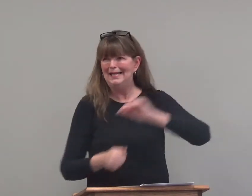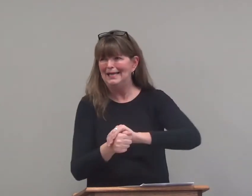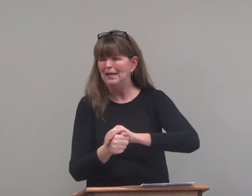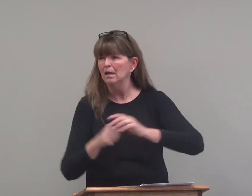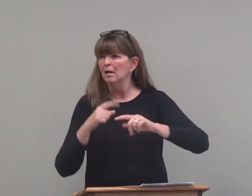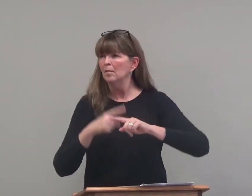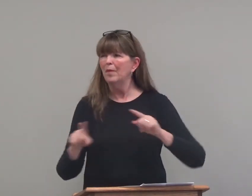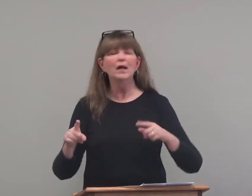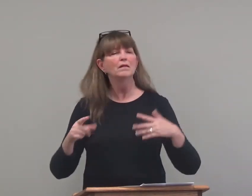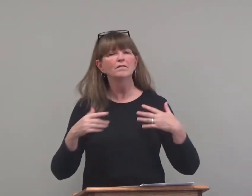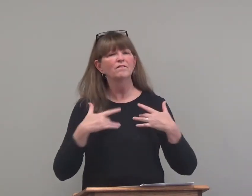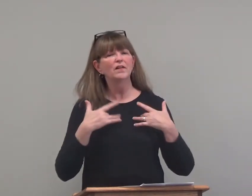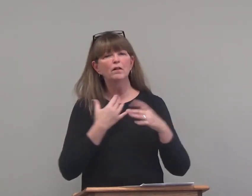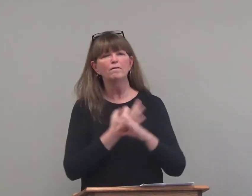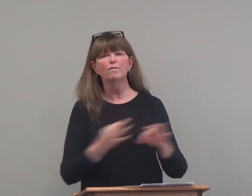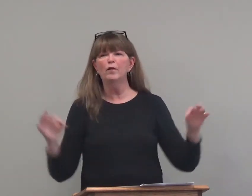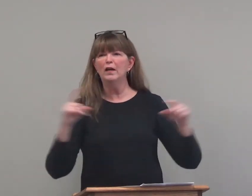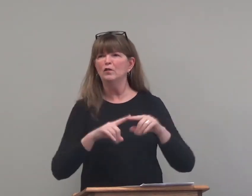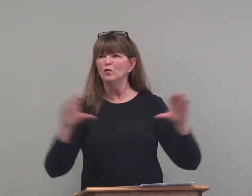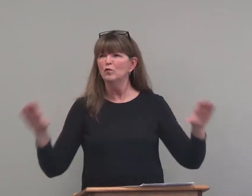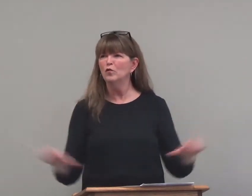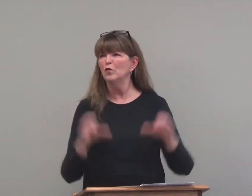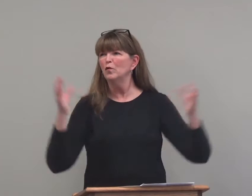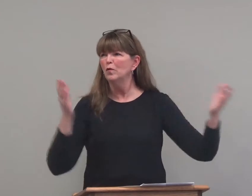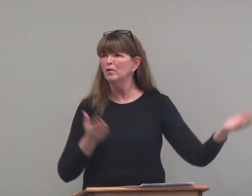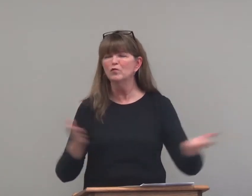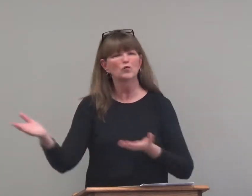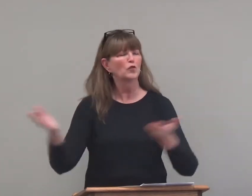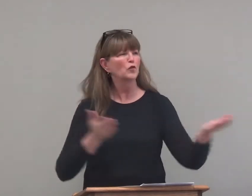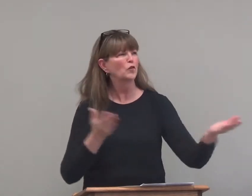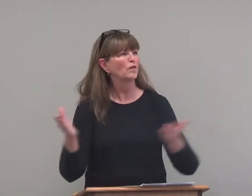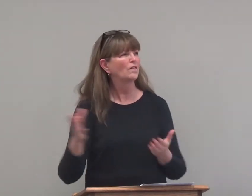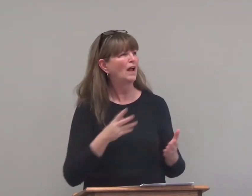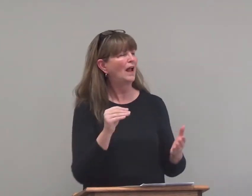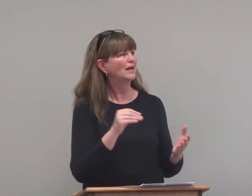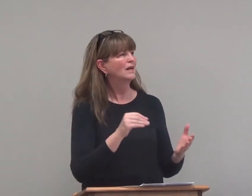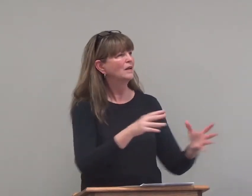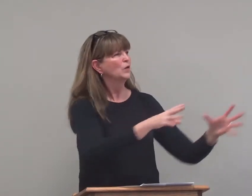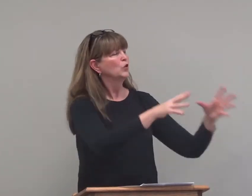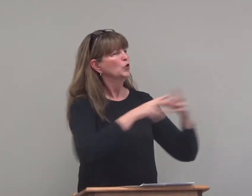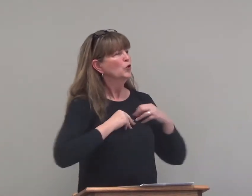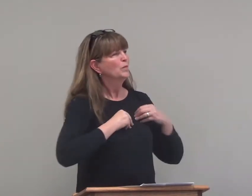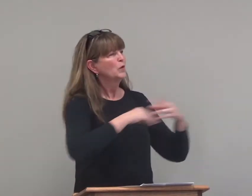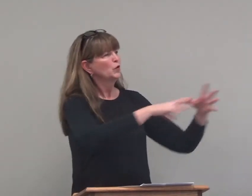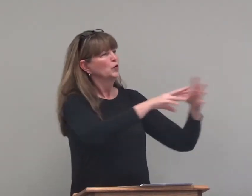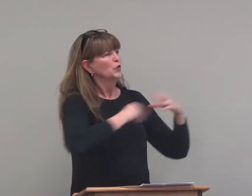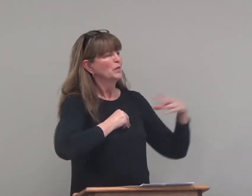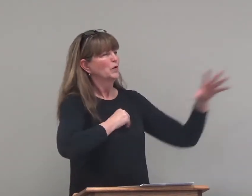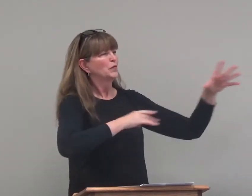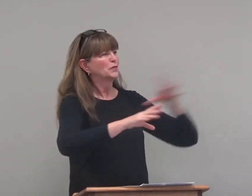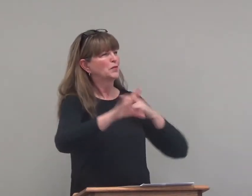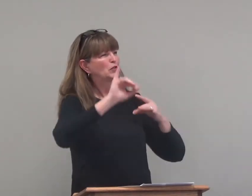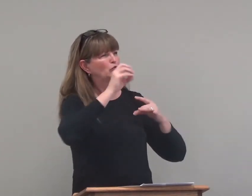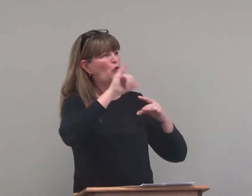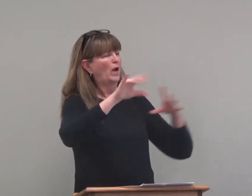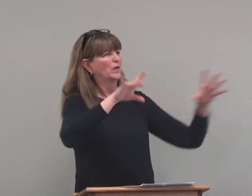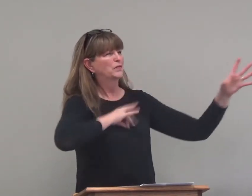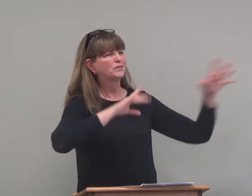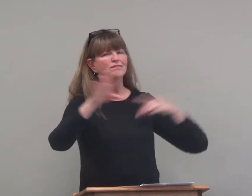So do what you do and don't hide. Be free to act. Be free to serve. Be free to absorb